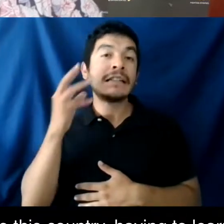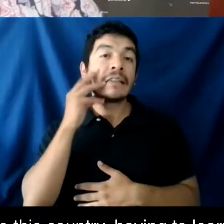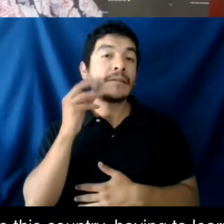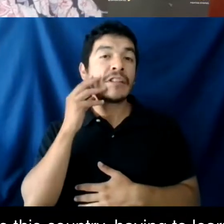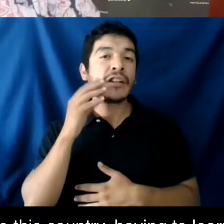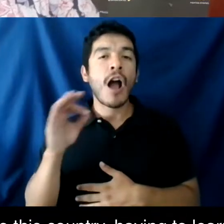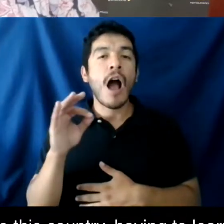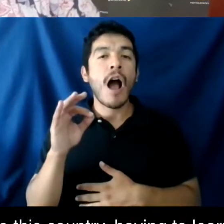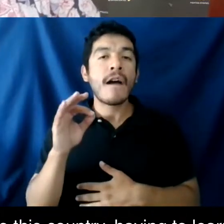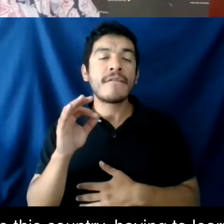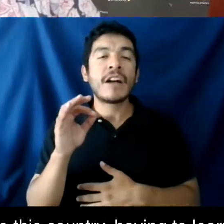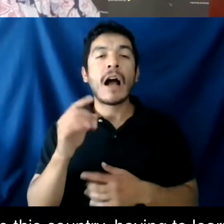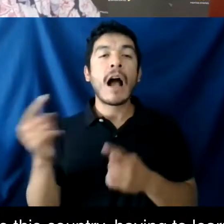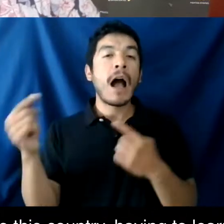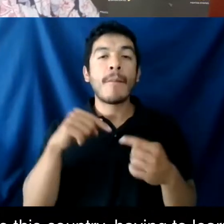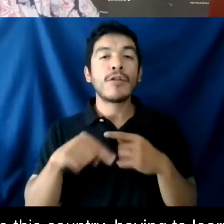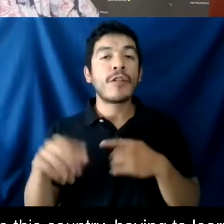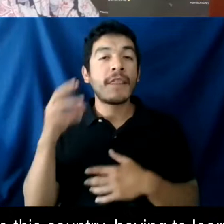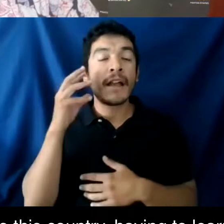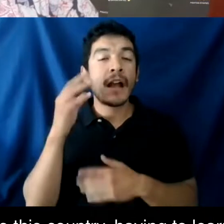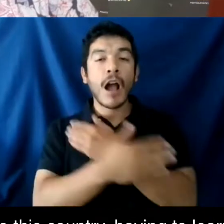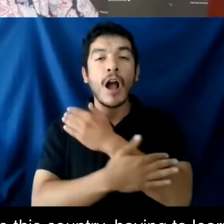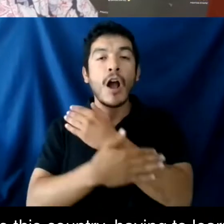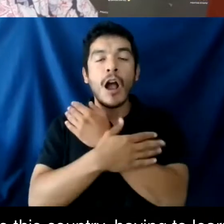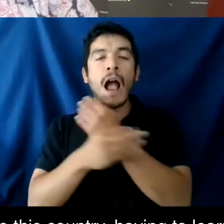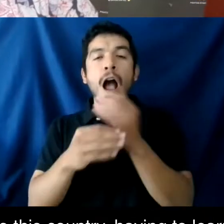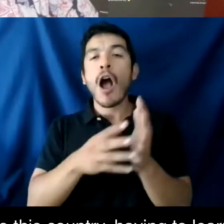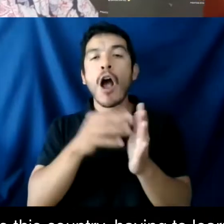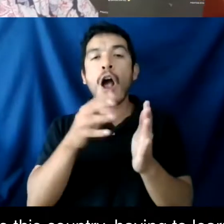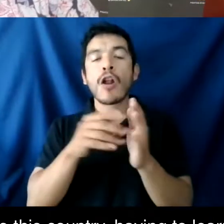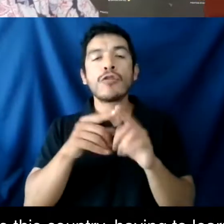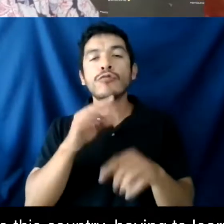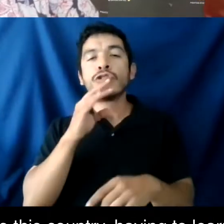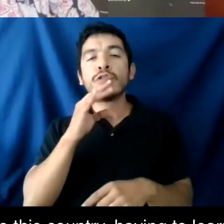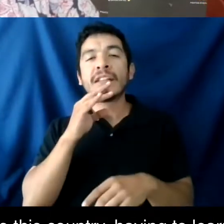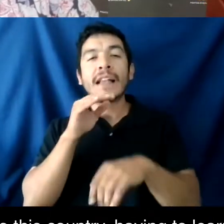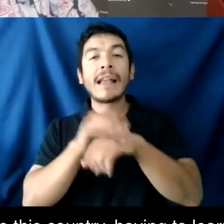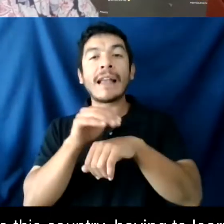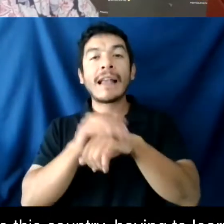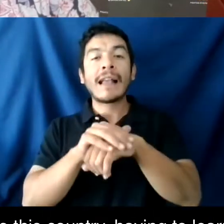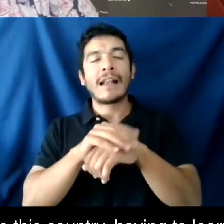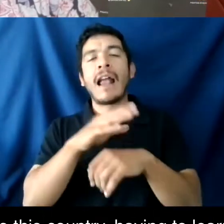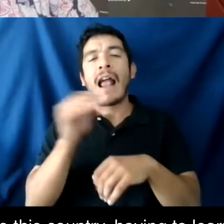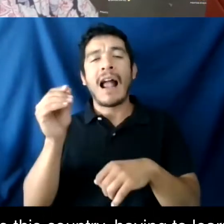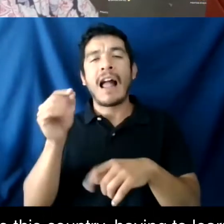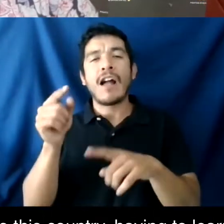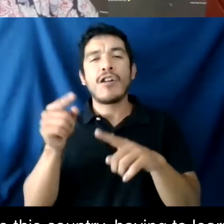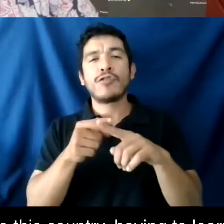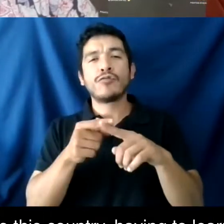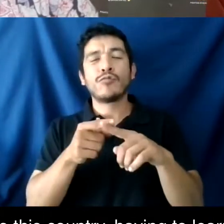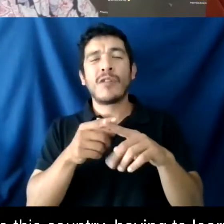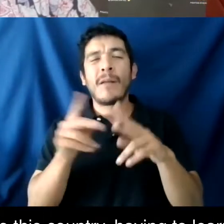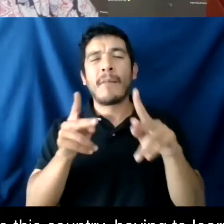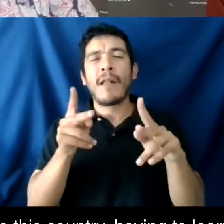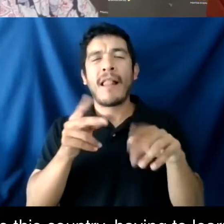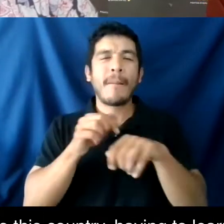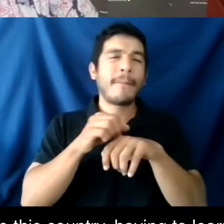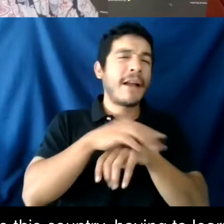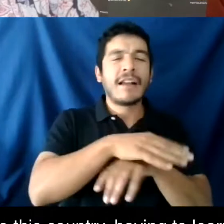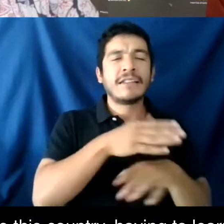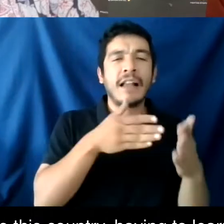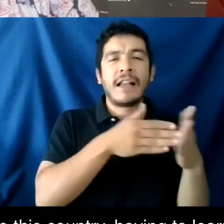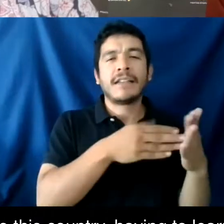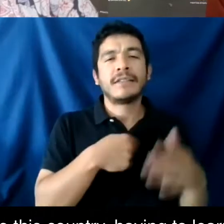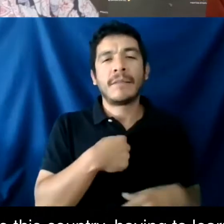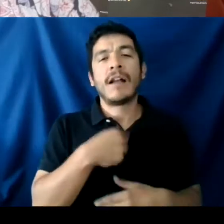this country and having to learn to speak English and being discriminated against